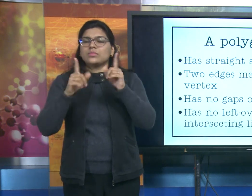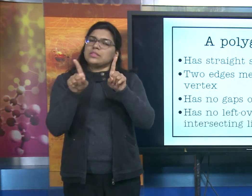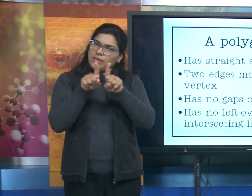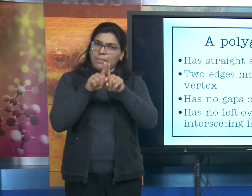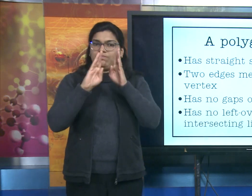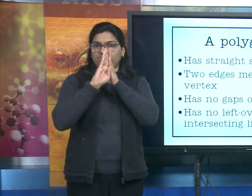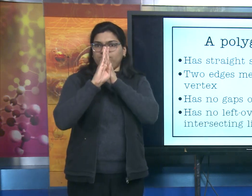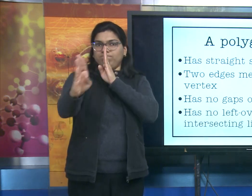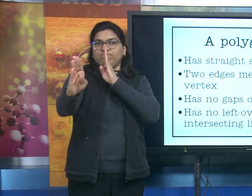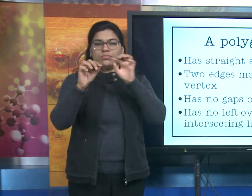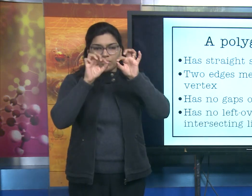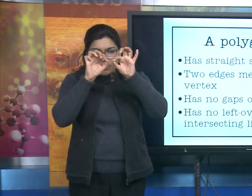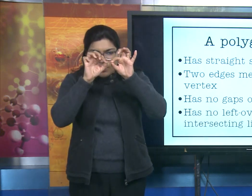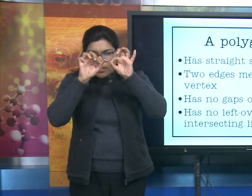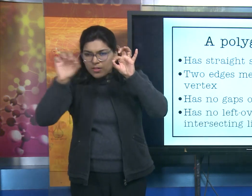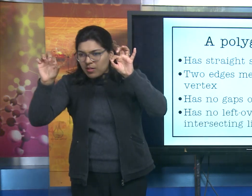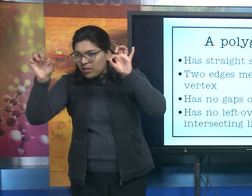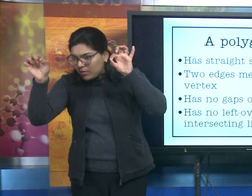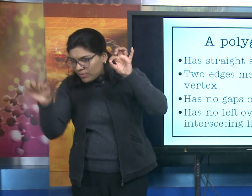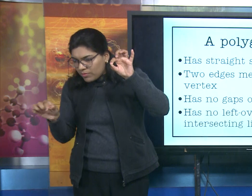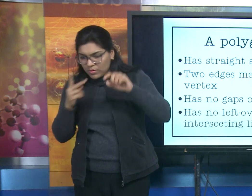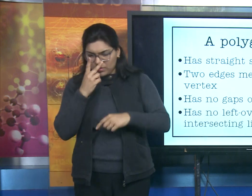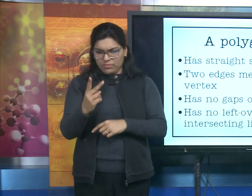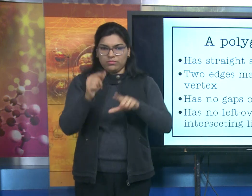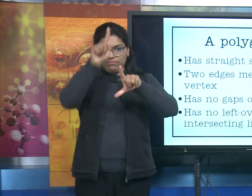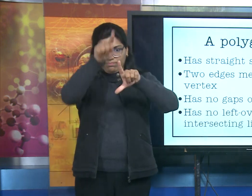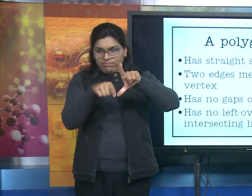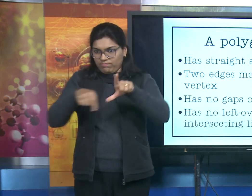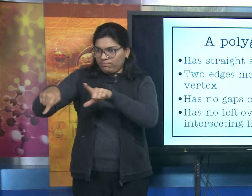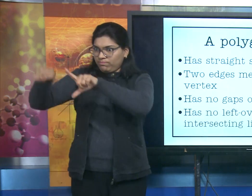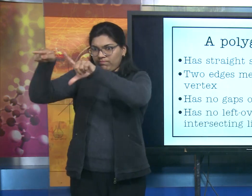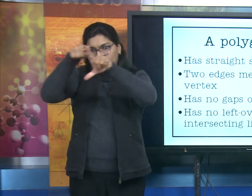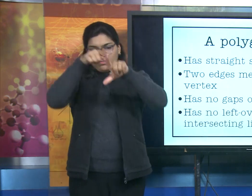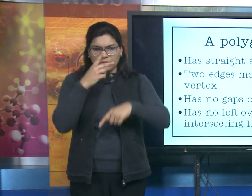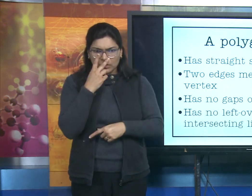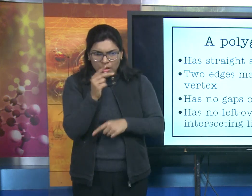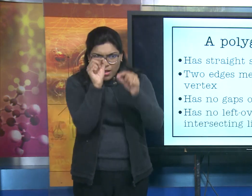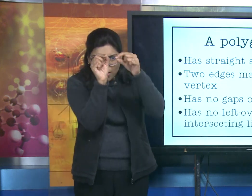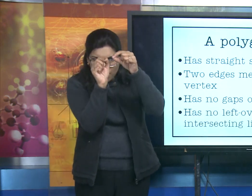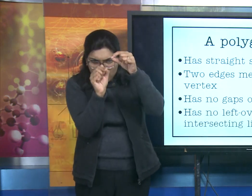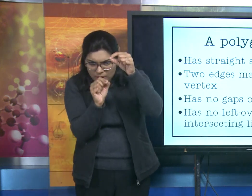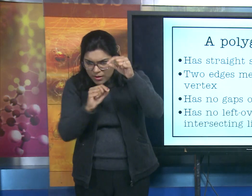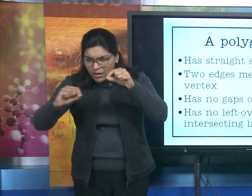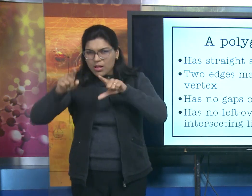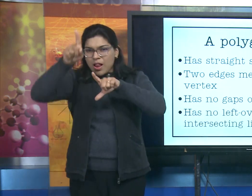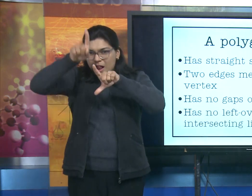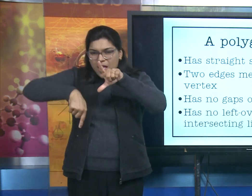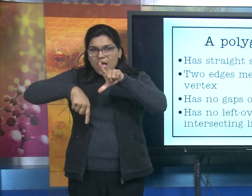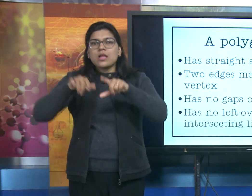E-D-G-E-S, edges, it also means the sides of anything. If we draw any